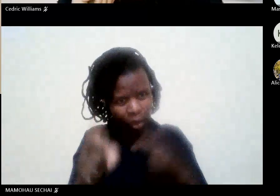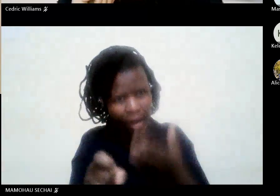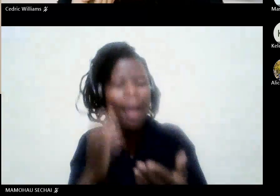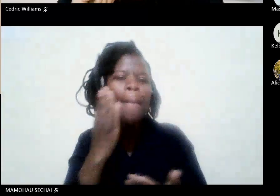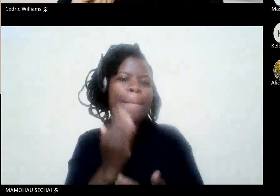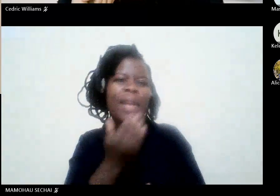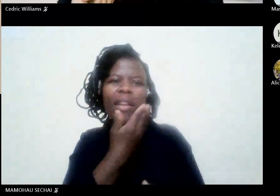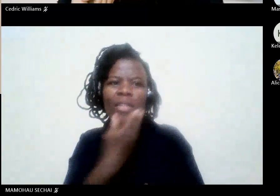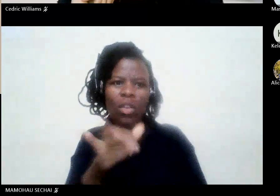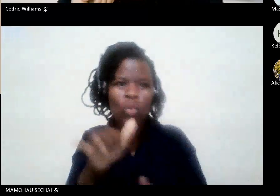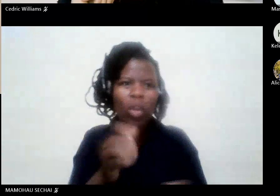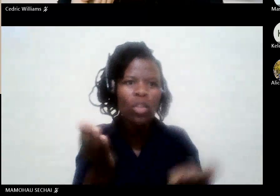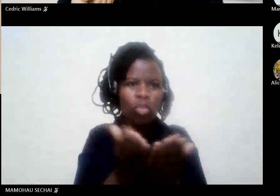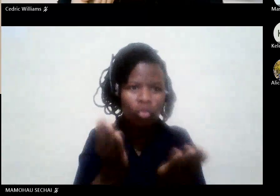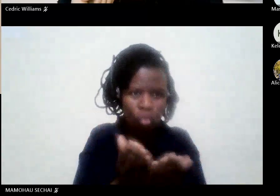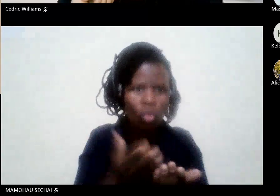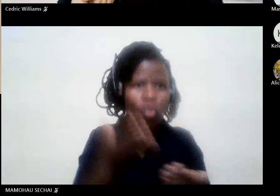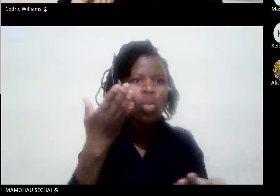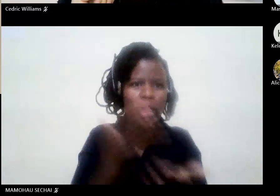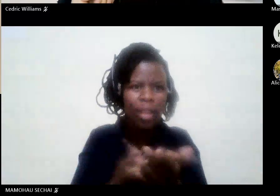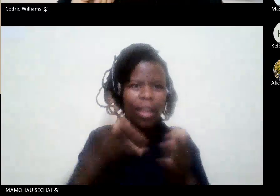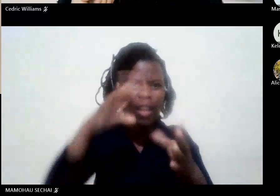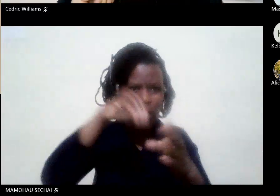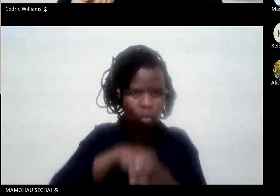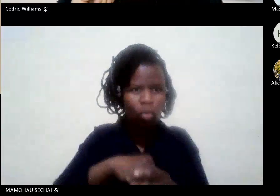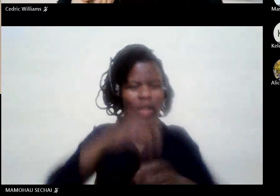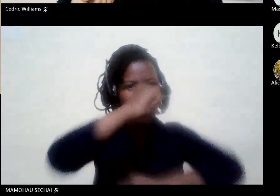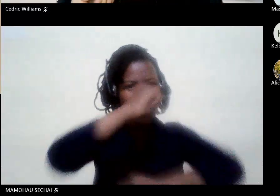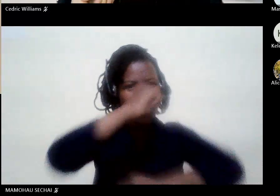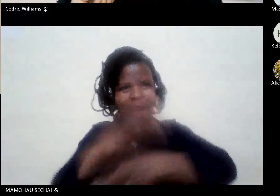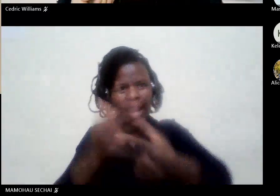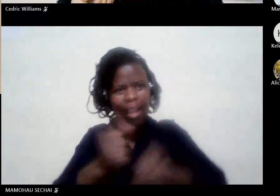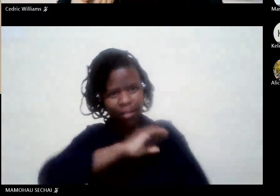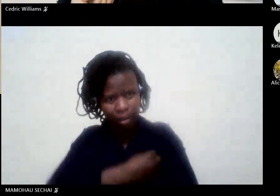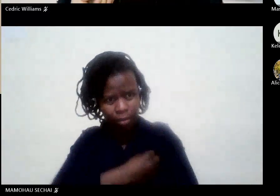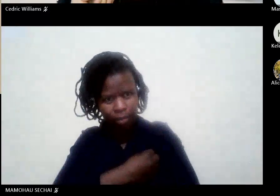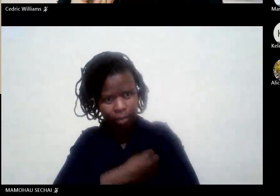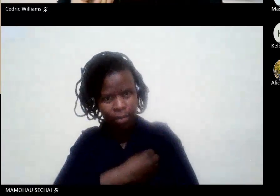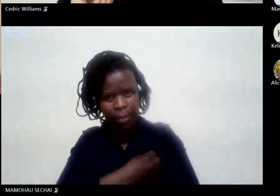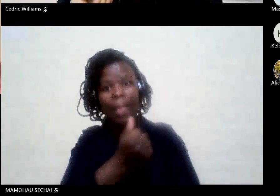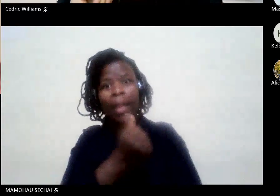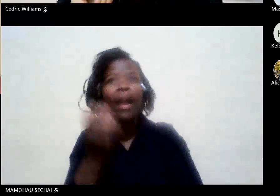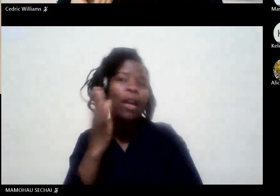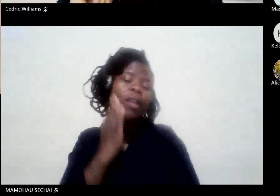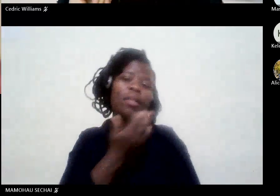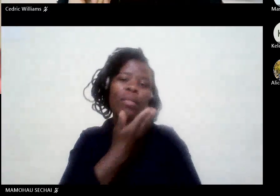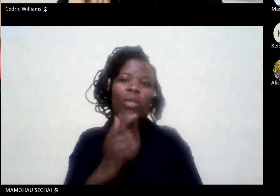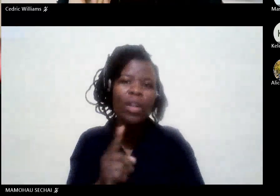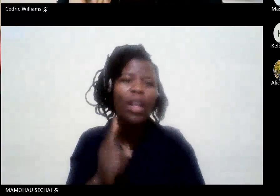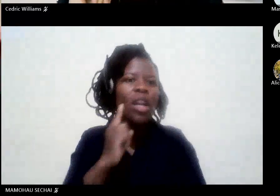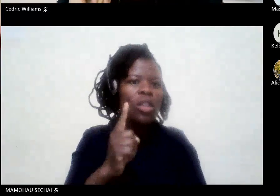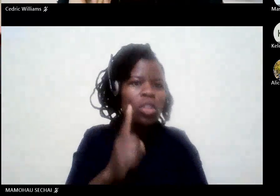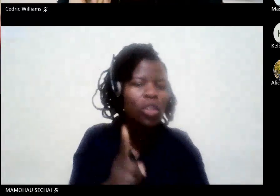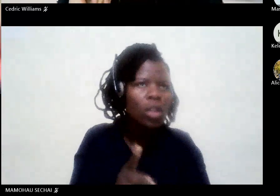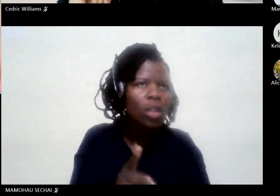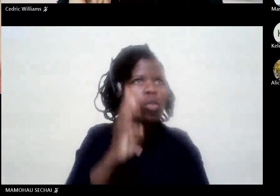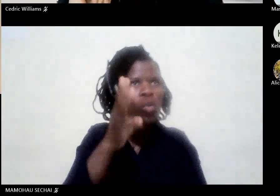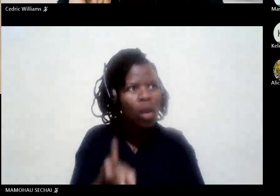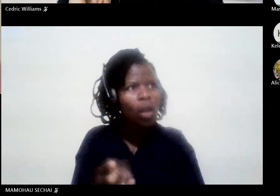of including a learner with a disability? And one of those benefits was the teachers will be able